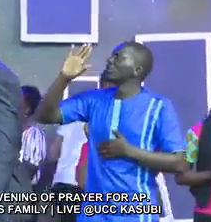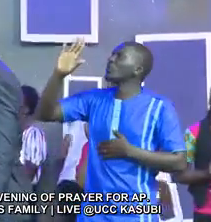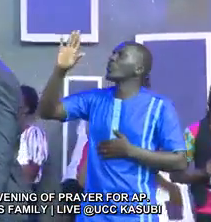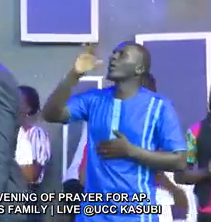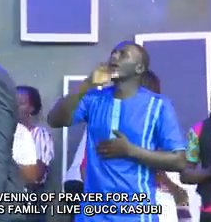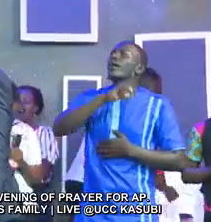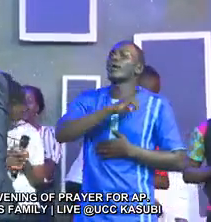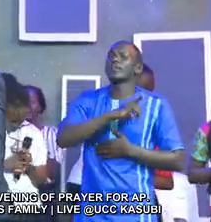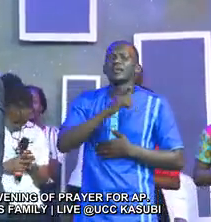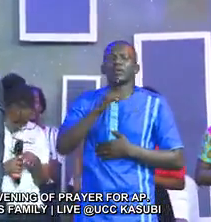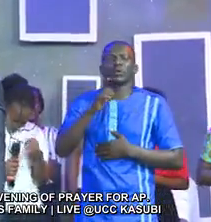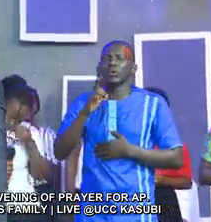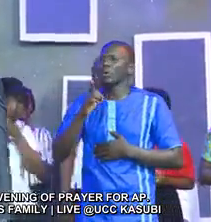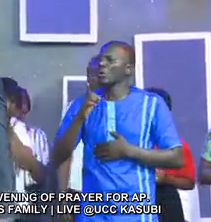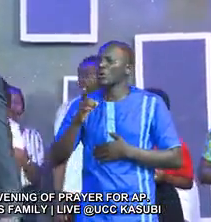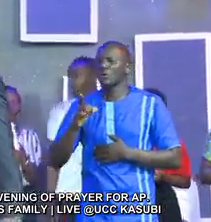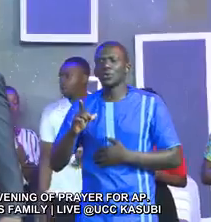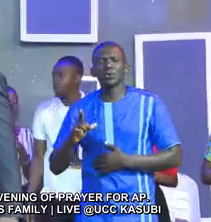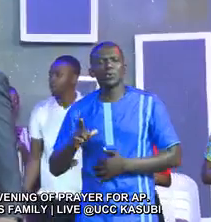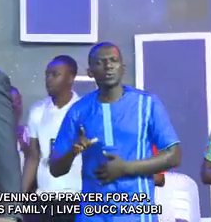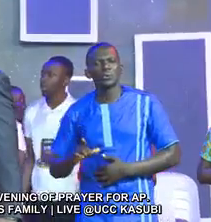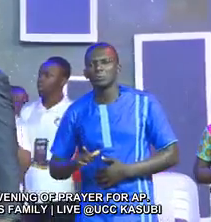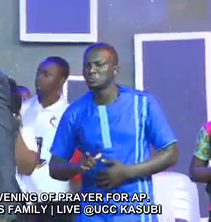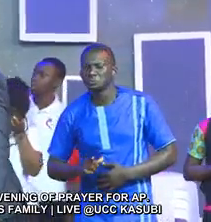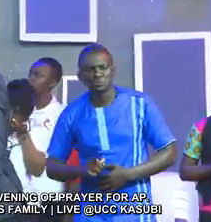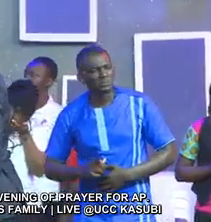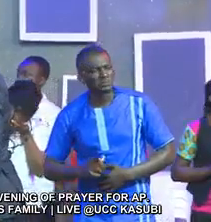receive. You were the Lord.